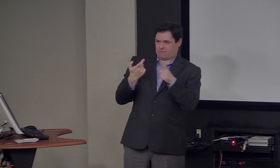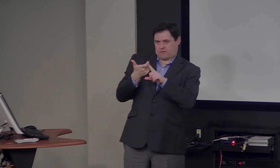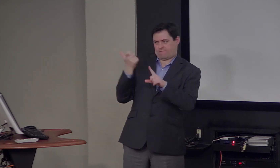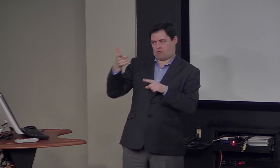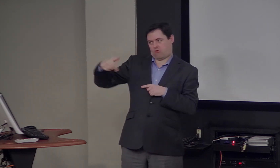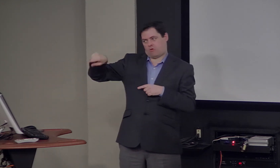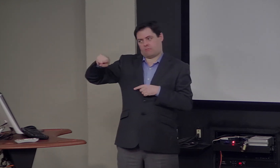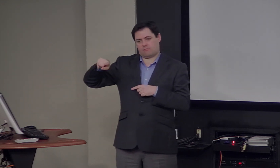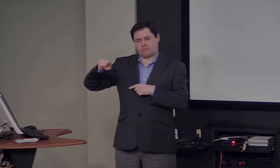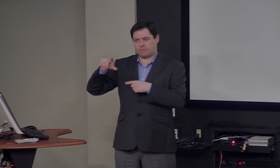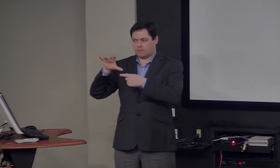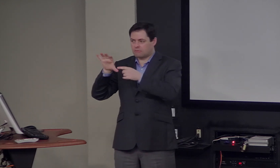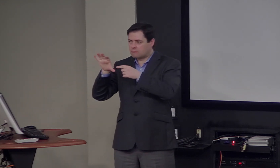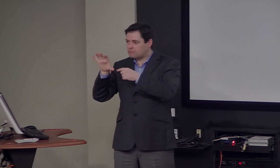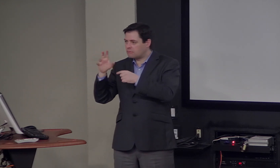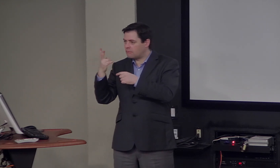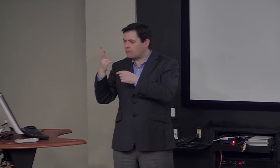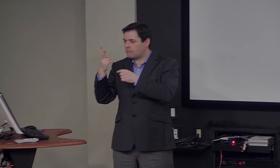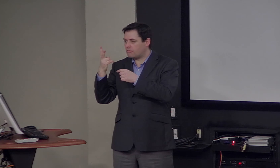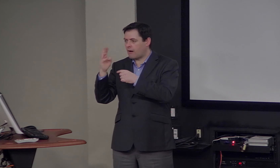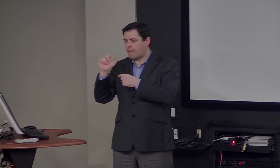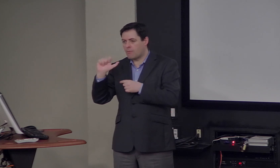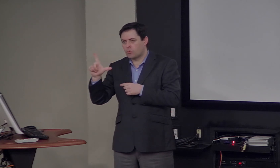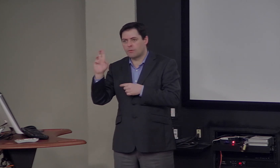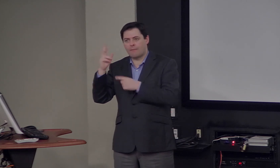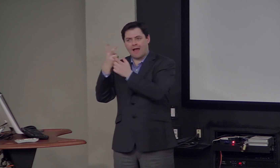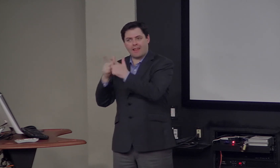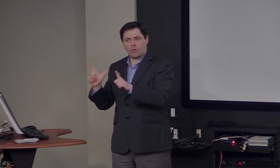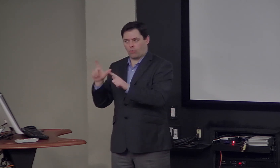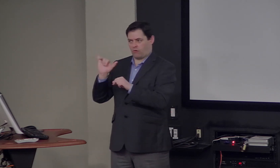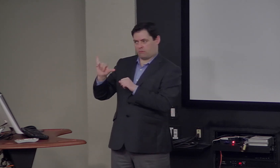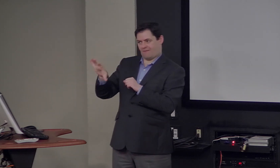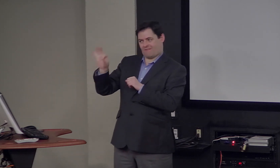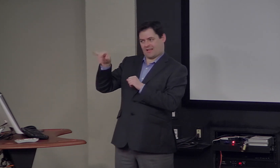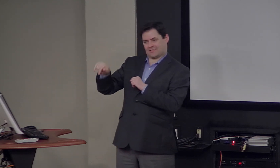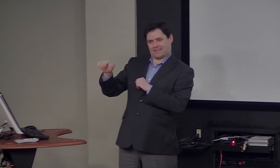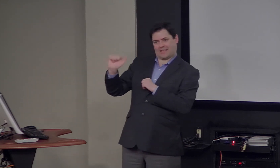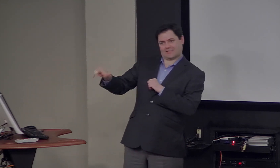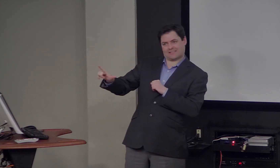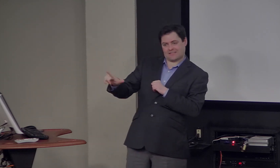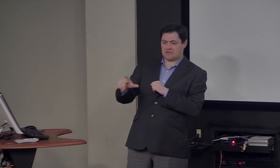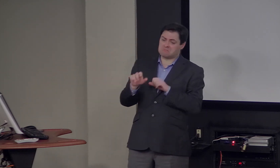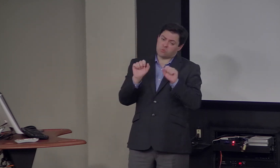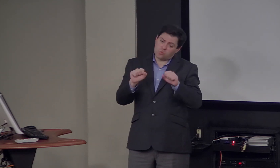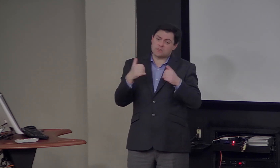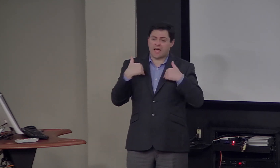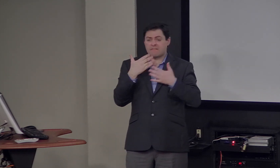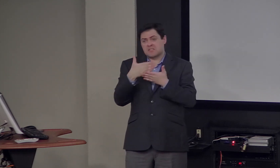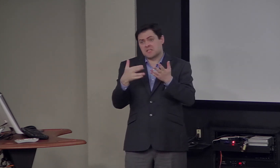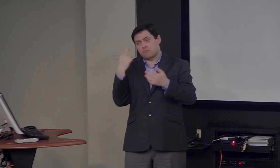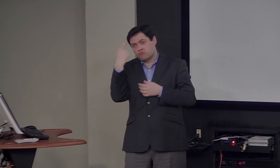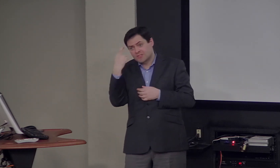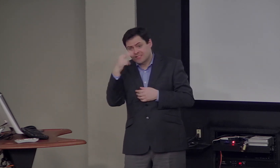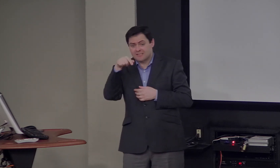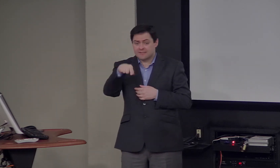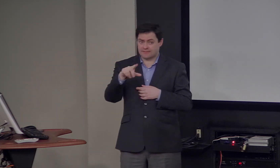was a max point of 3 years where that improvement could be realized. Looking at ASL